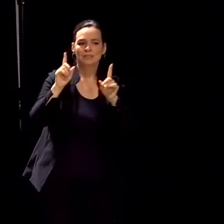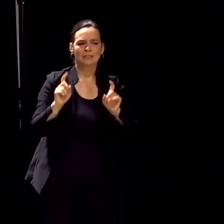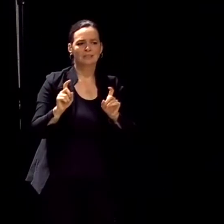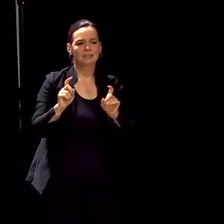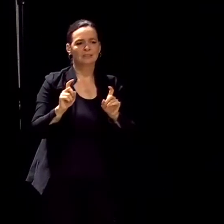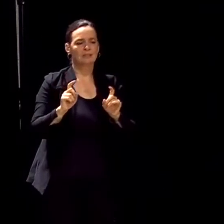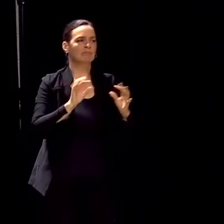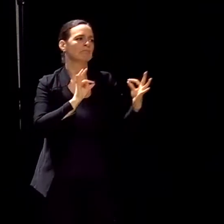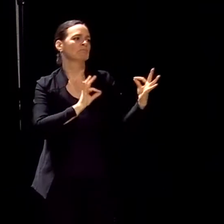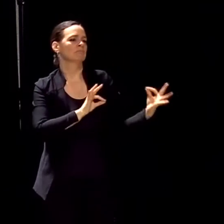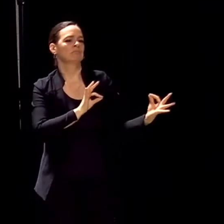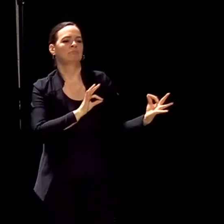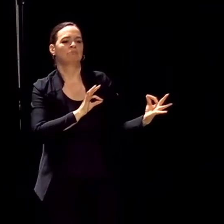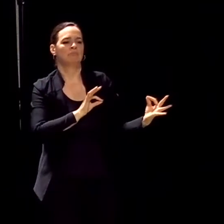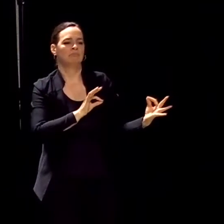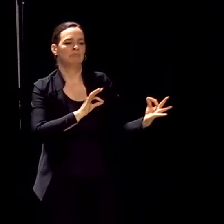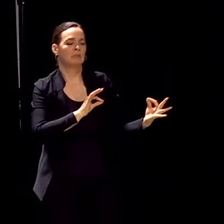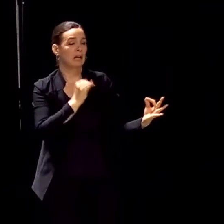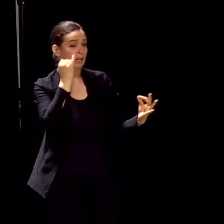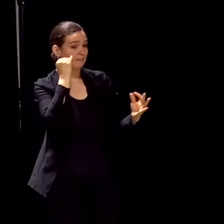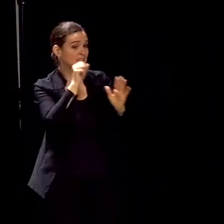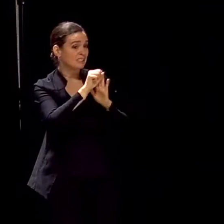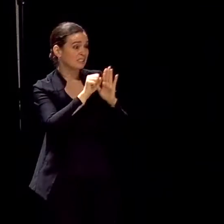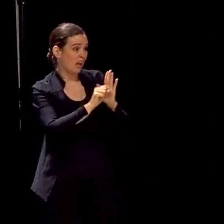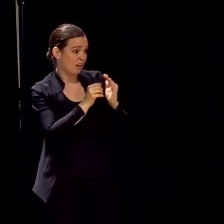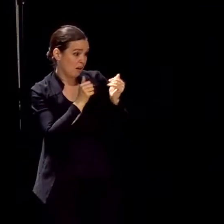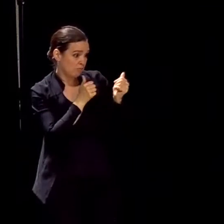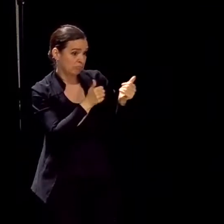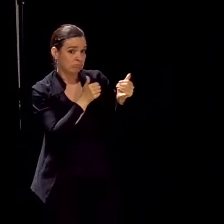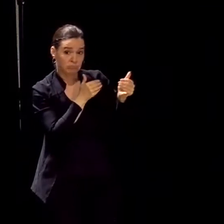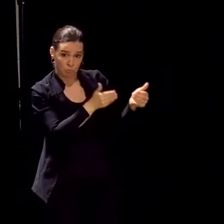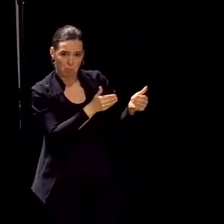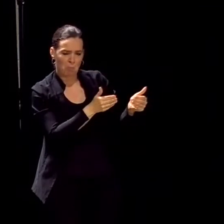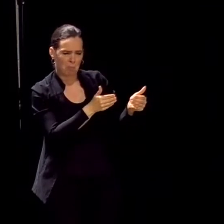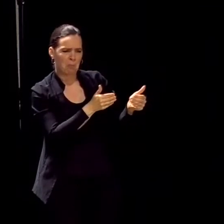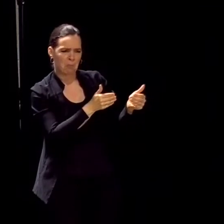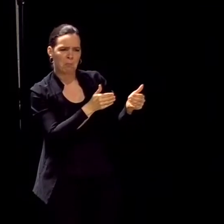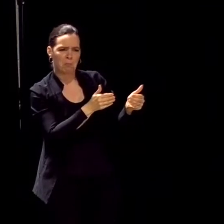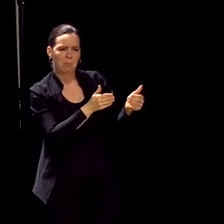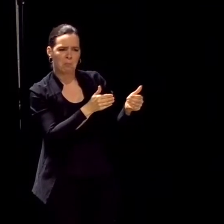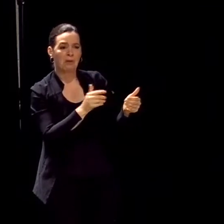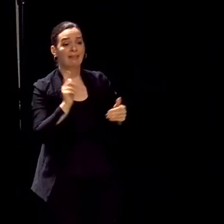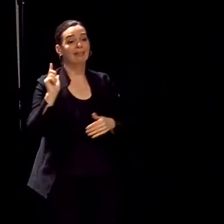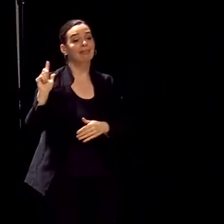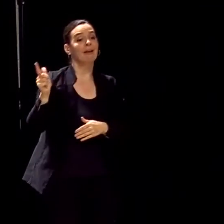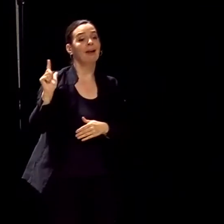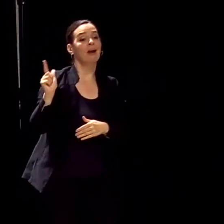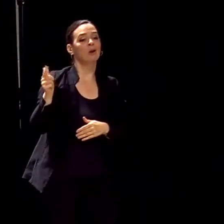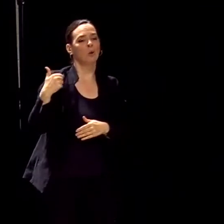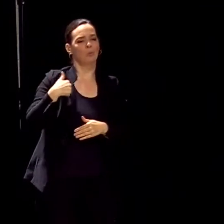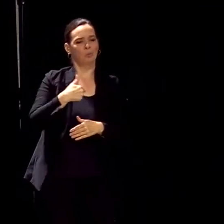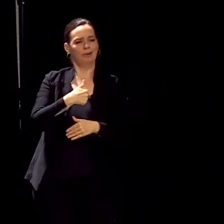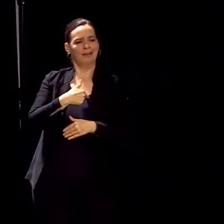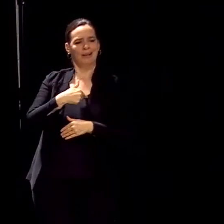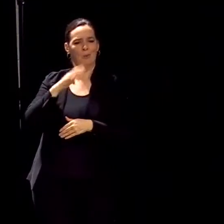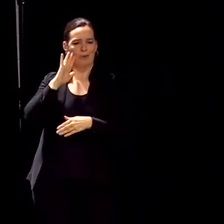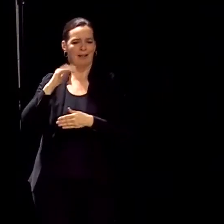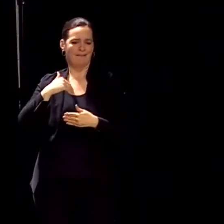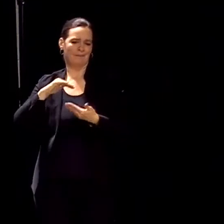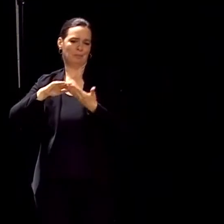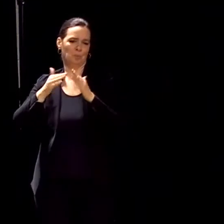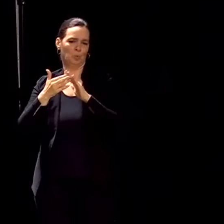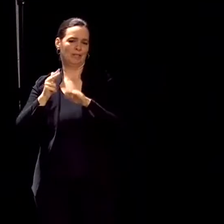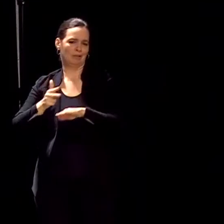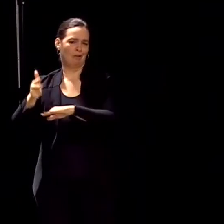to implement this, we'll start to go into communities again and hopefully go to communities to address some of this.